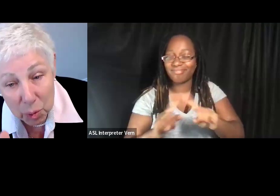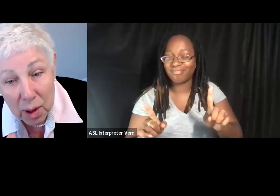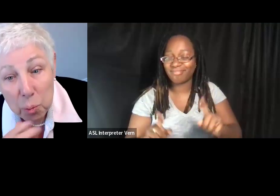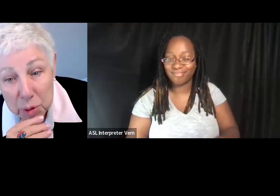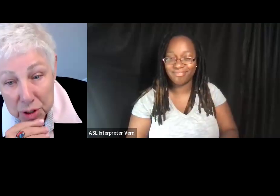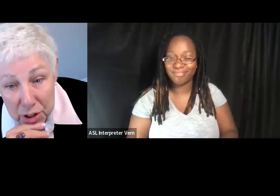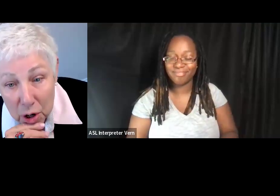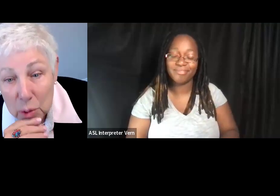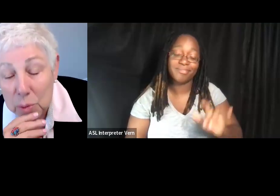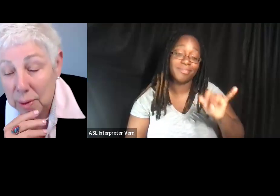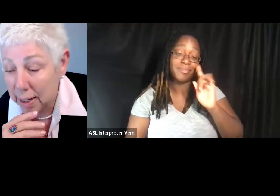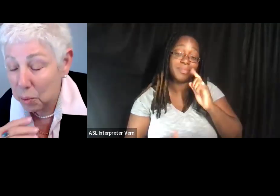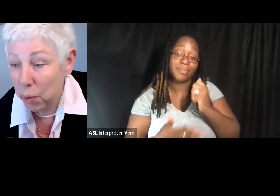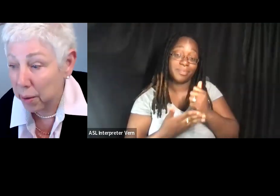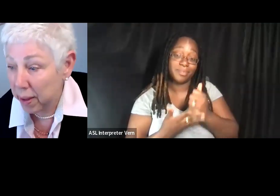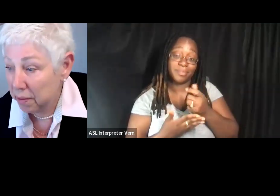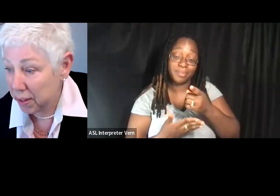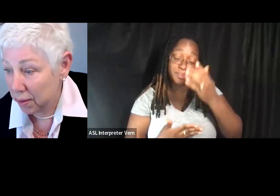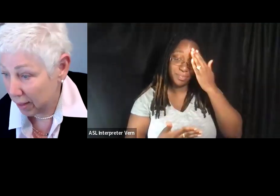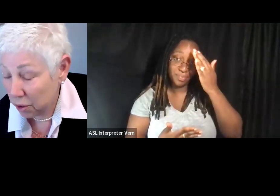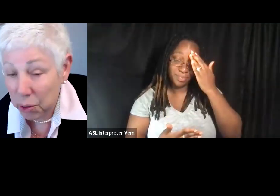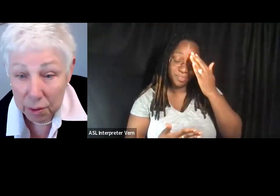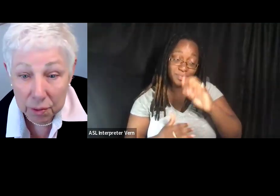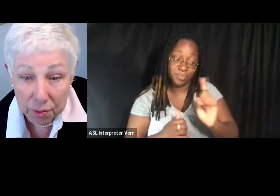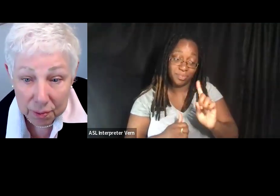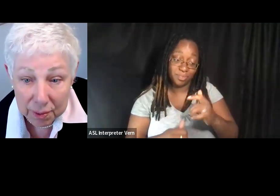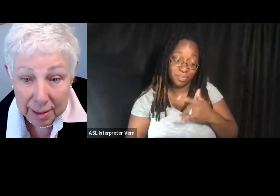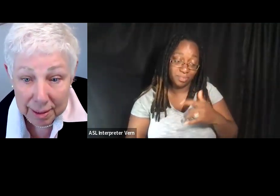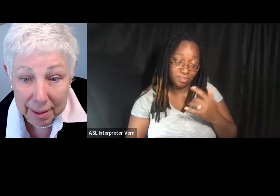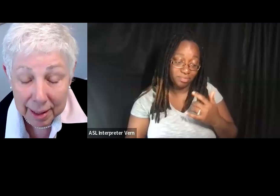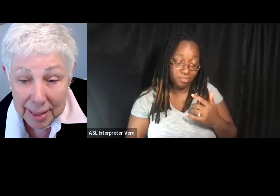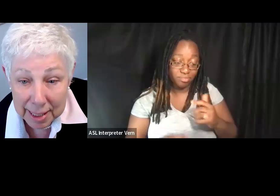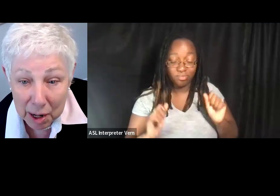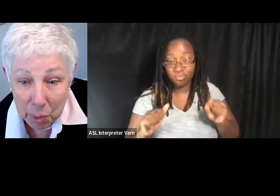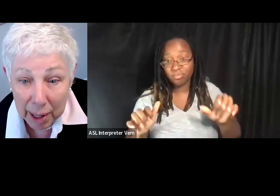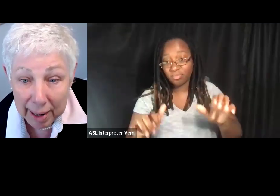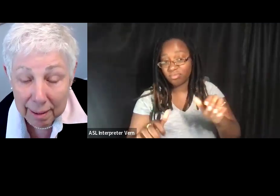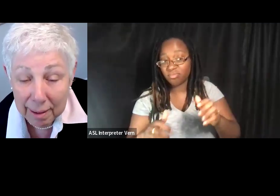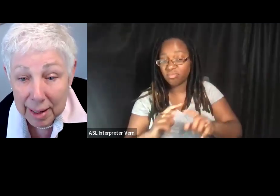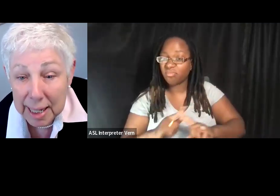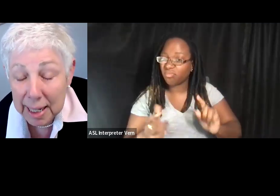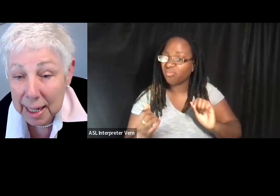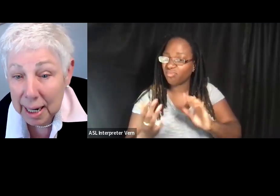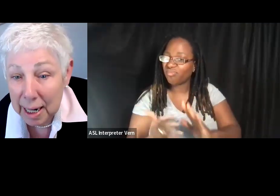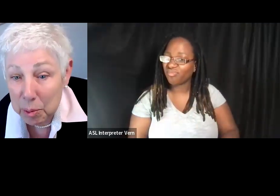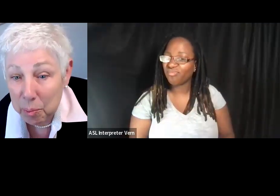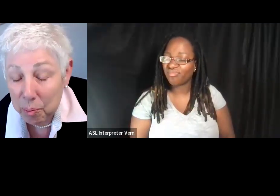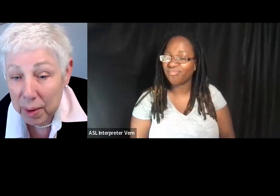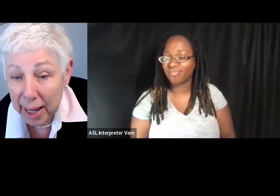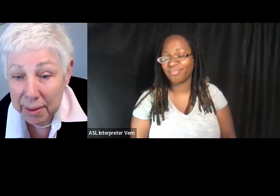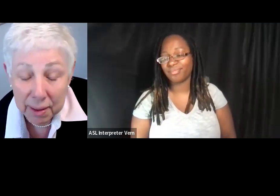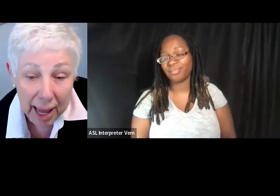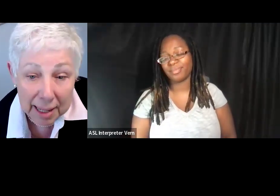Because that will help you to know where they feel they could have done things in another way.